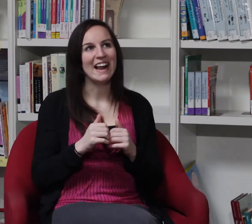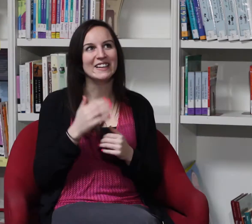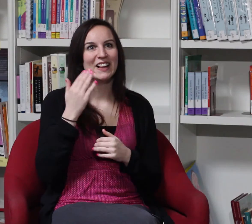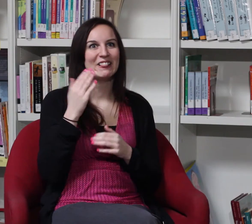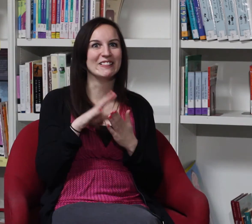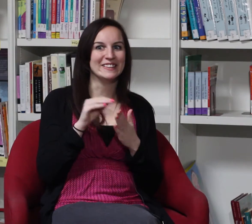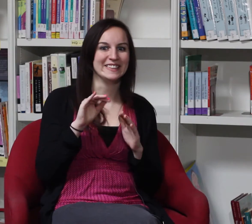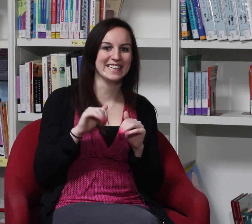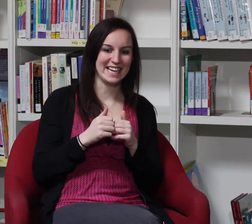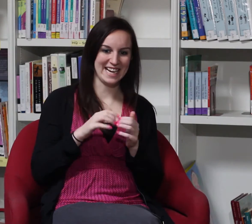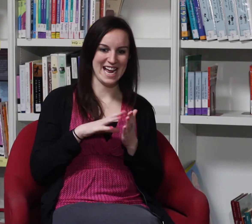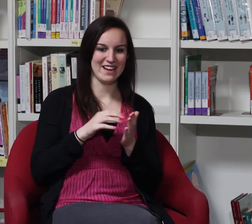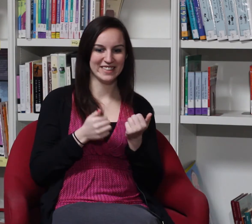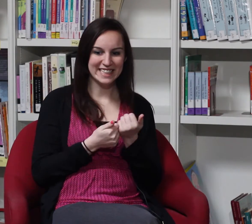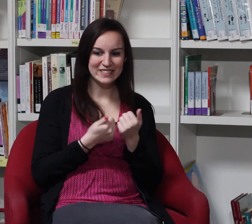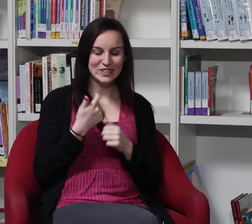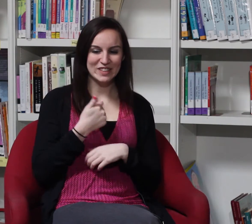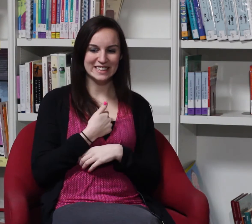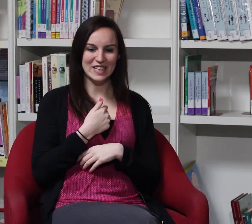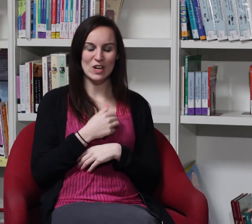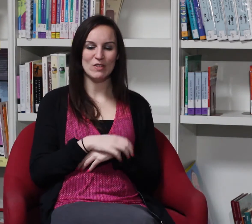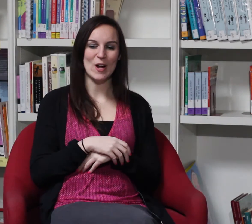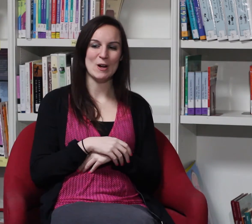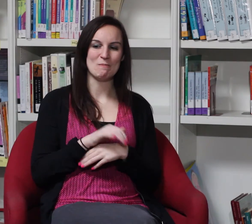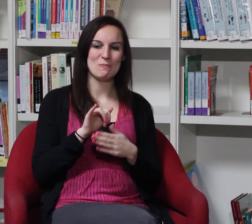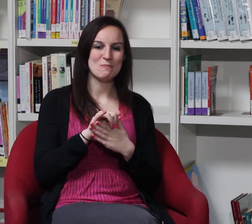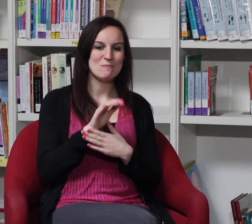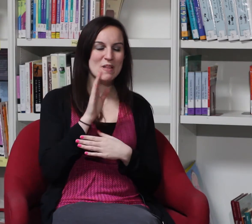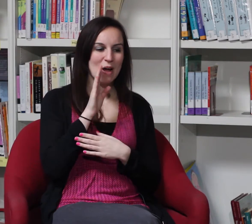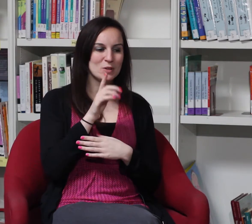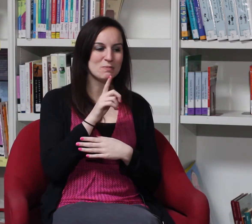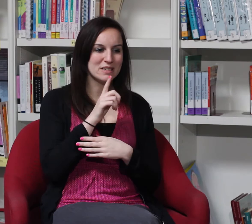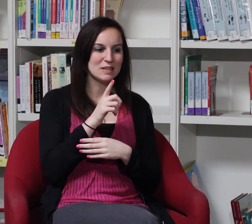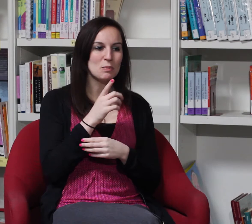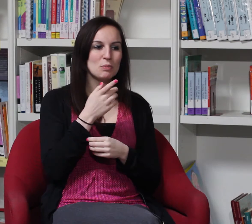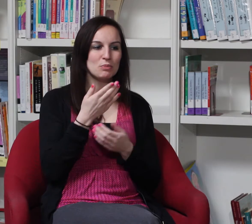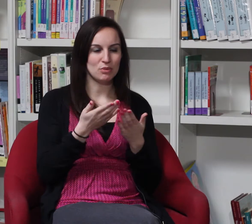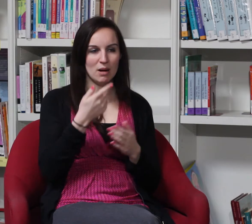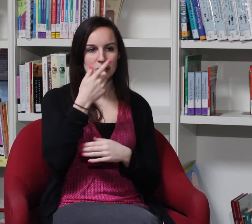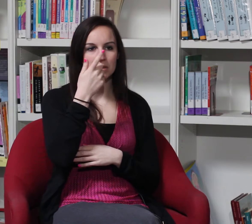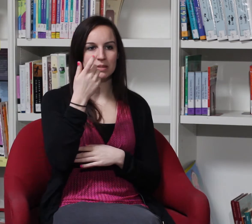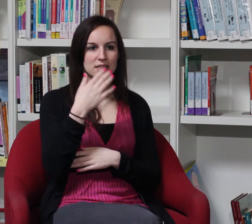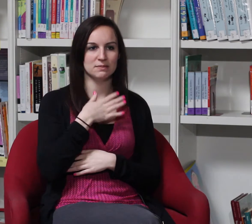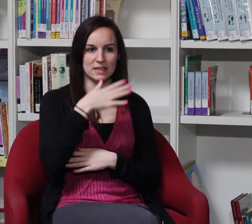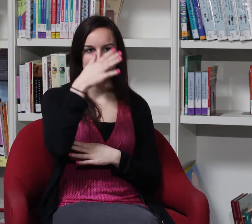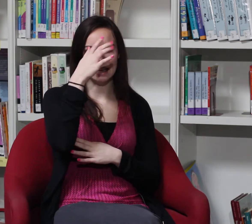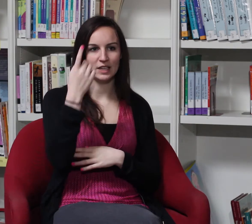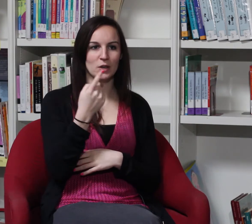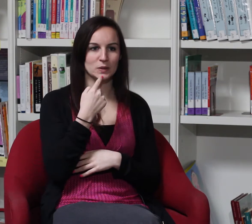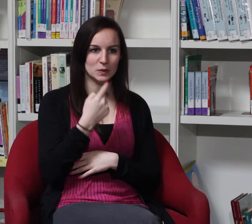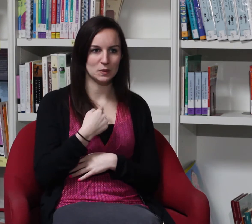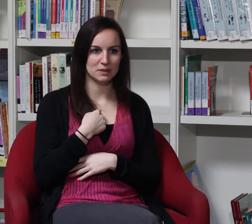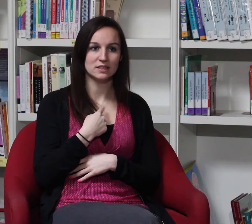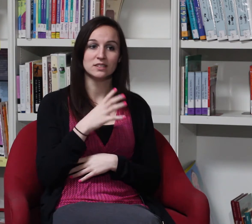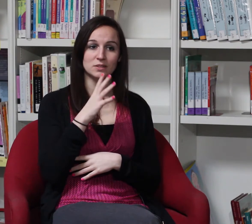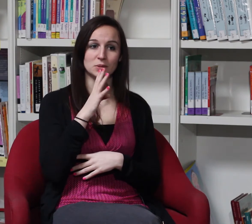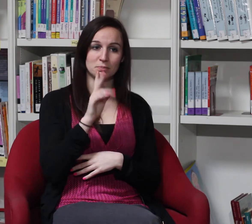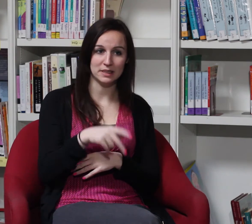how did I learn how to advocate for myself? That would be probably because my dad always told me to speak